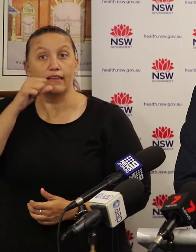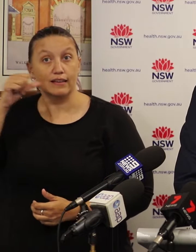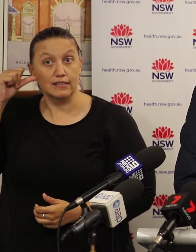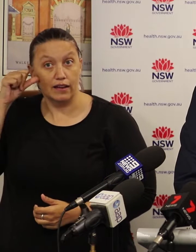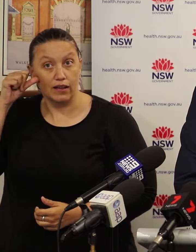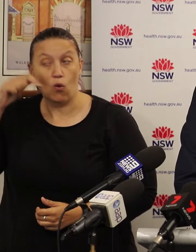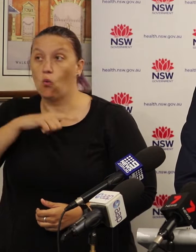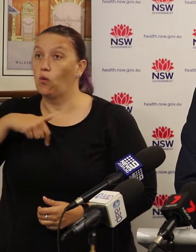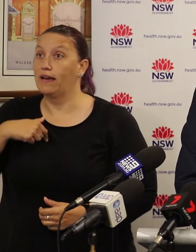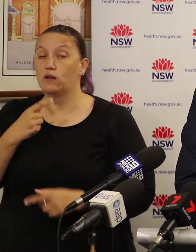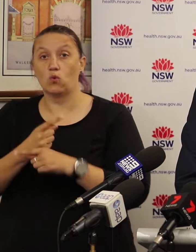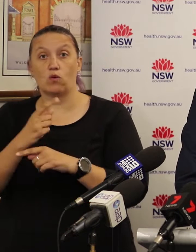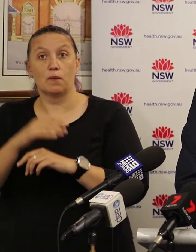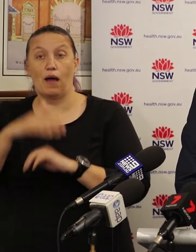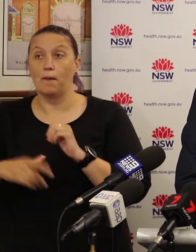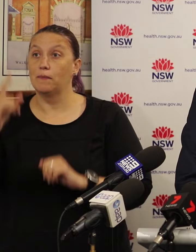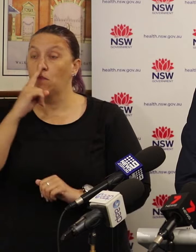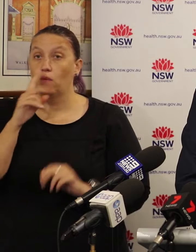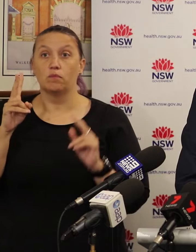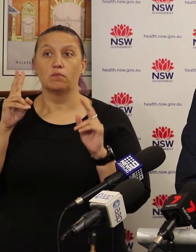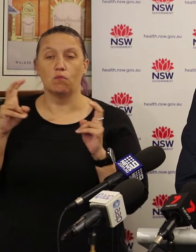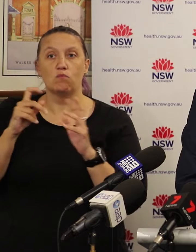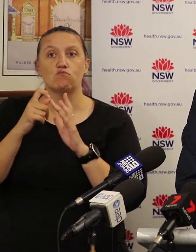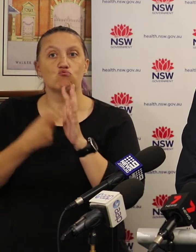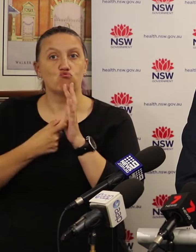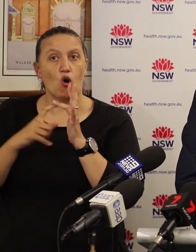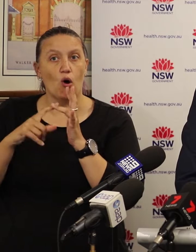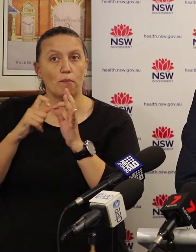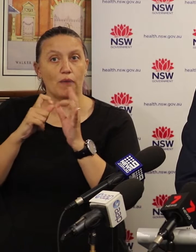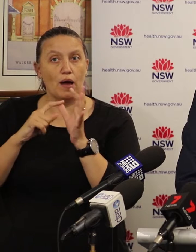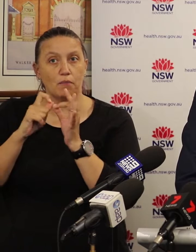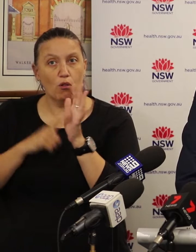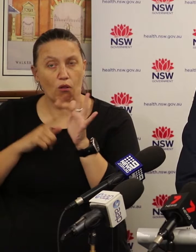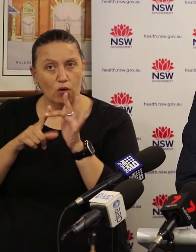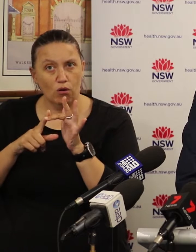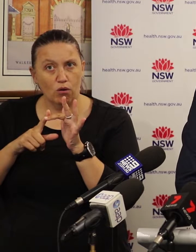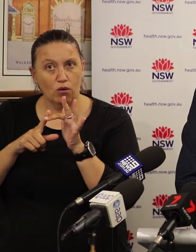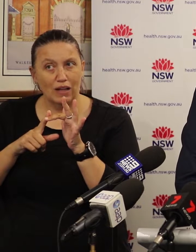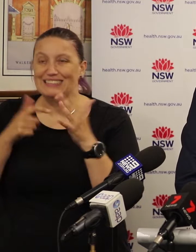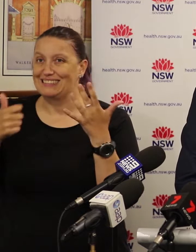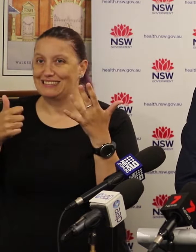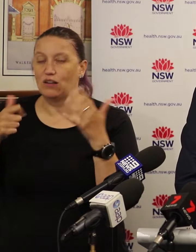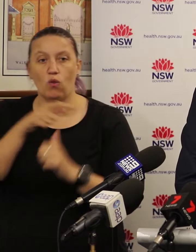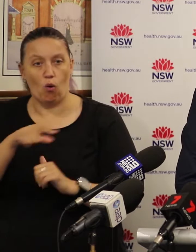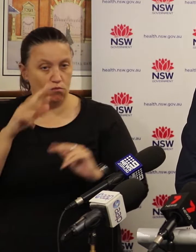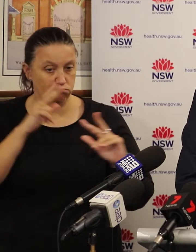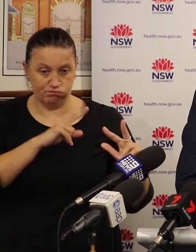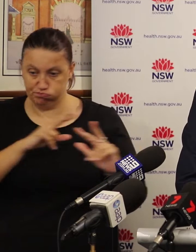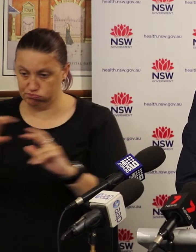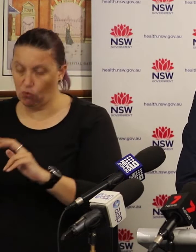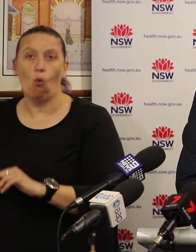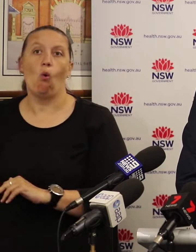yesterday as being now being examined for the virus have been cleared, and in fact we've